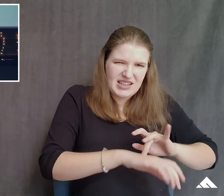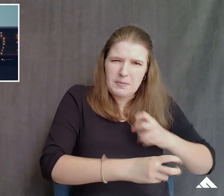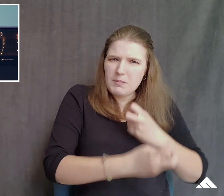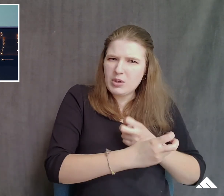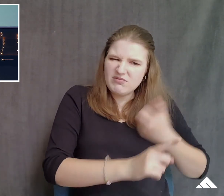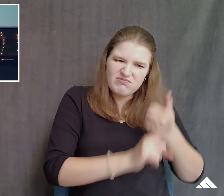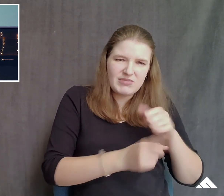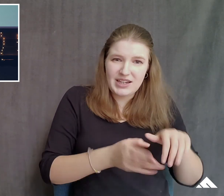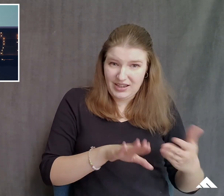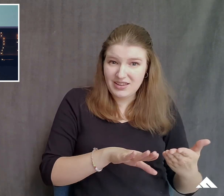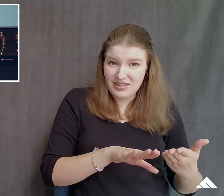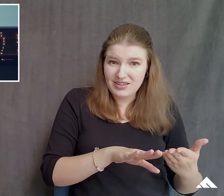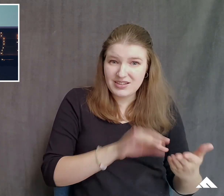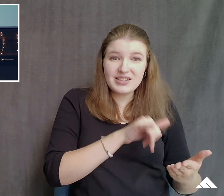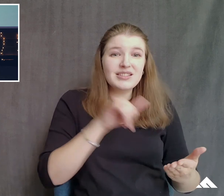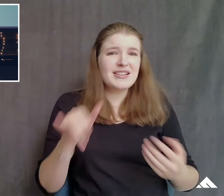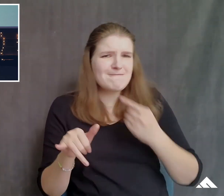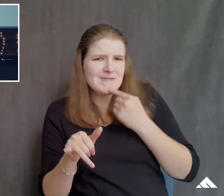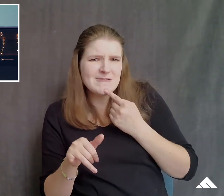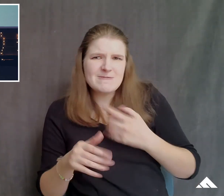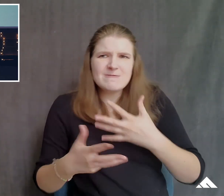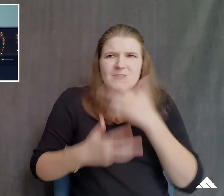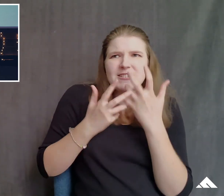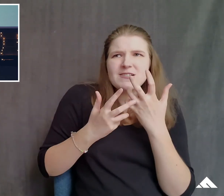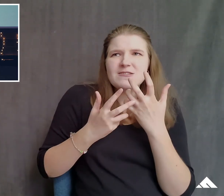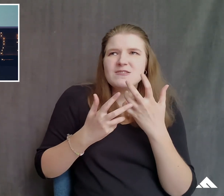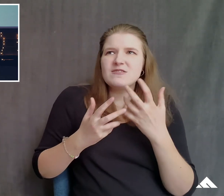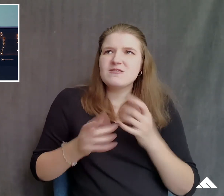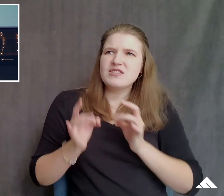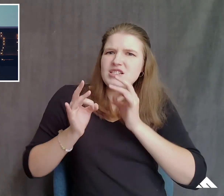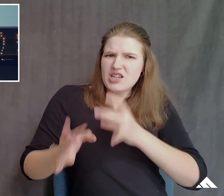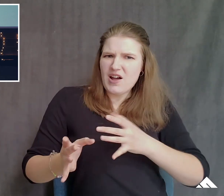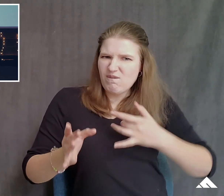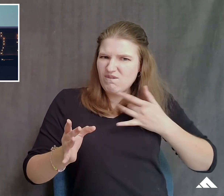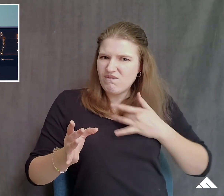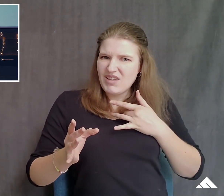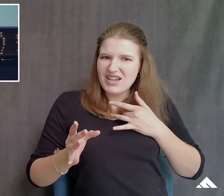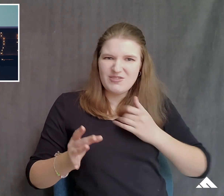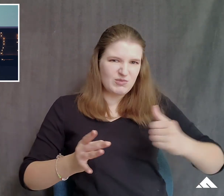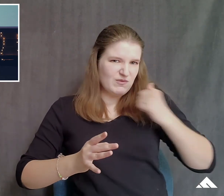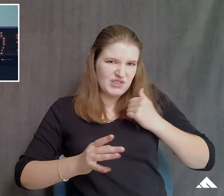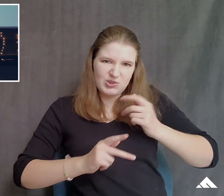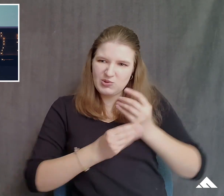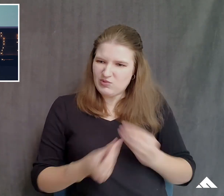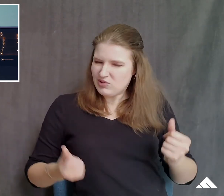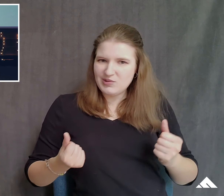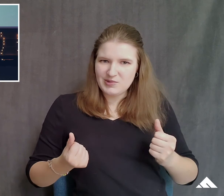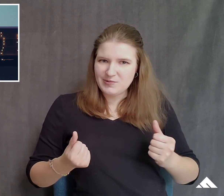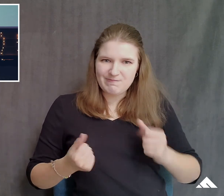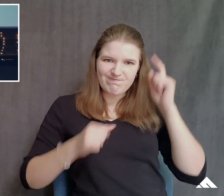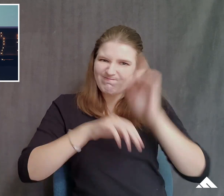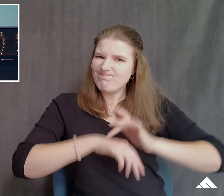The bitterness in your life, the resentment in your life, the anger, the hostility that you feel that you will not deal with, that you just